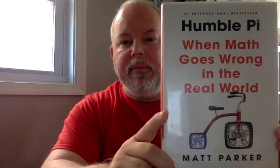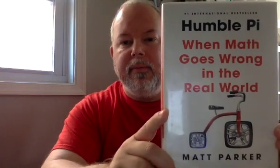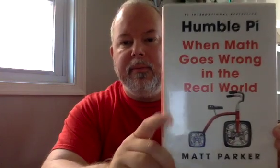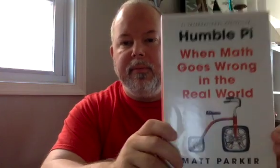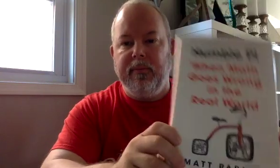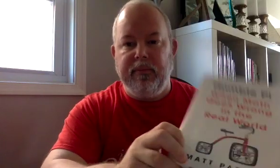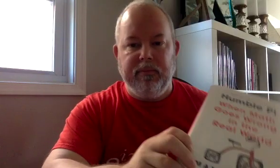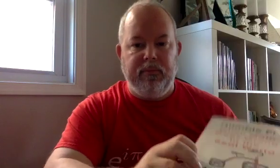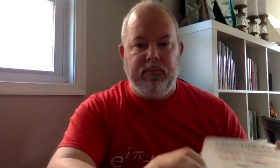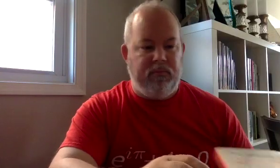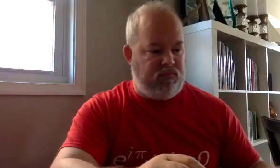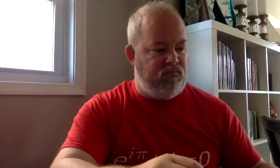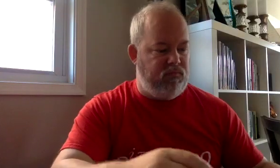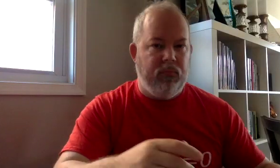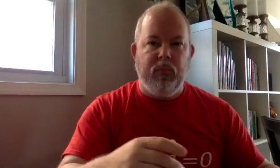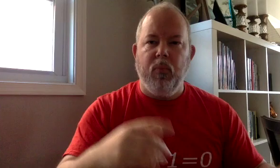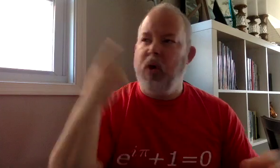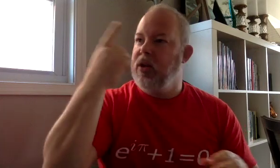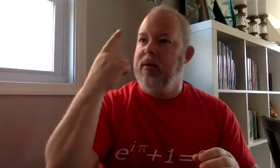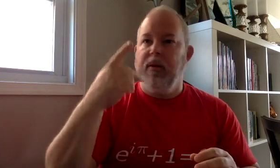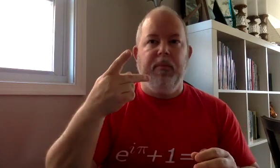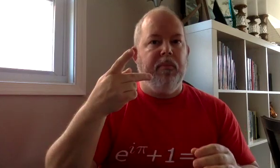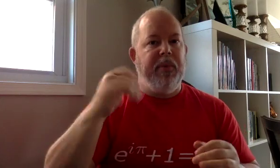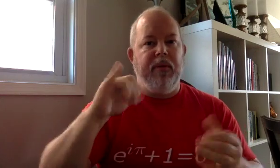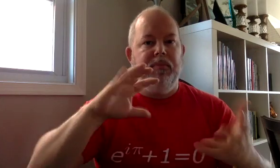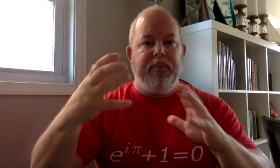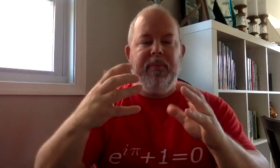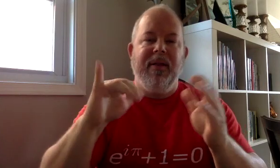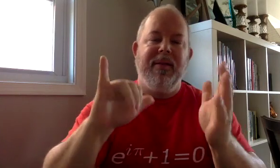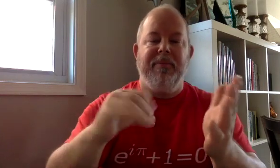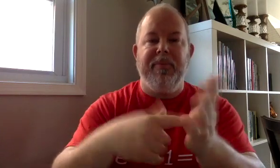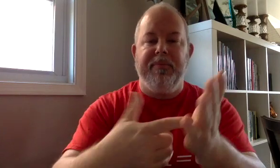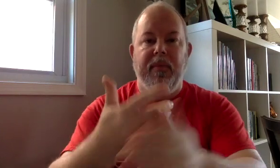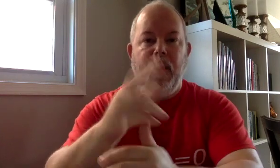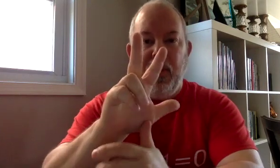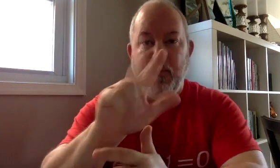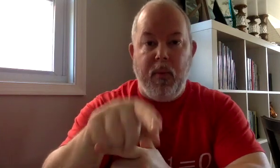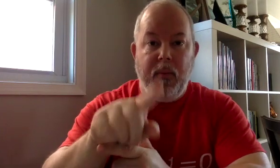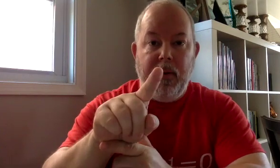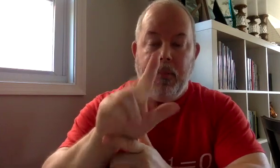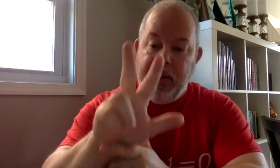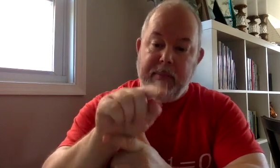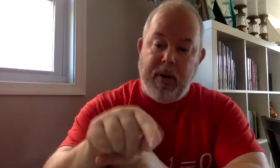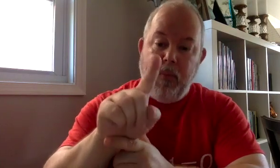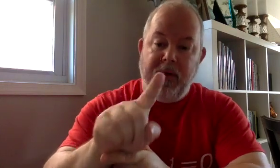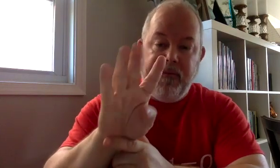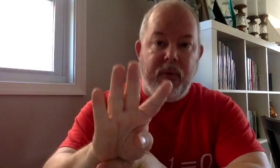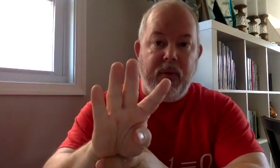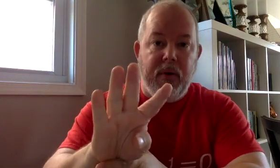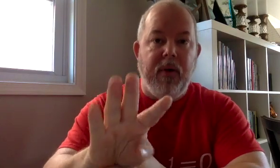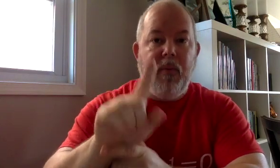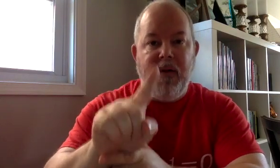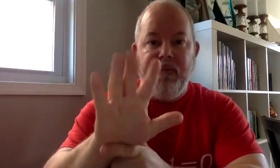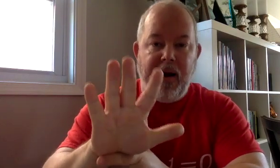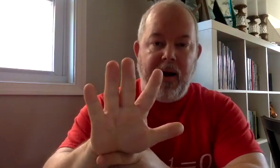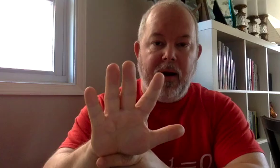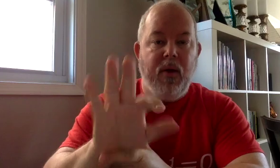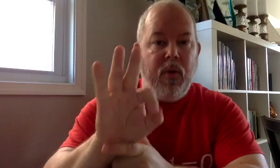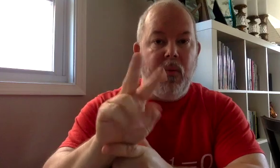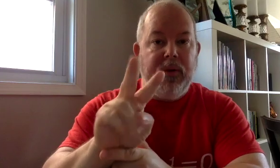who lives with his mother, and described the slow motion effect of hearing the incoming round, then the explosion. It blew out my window